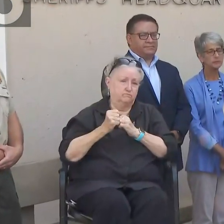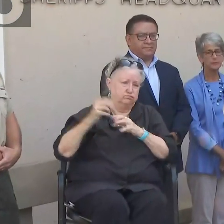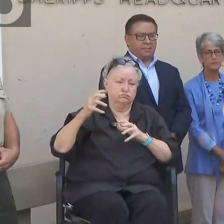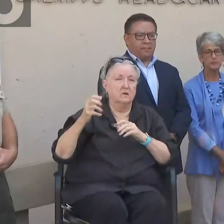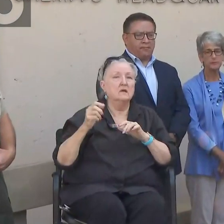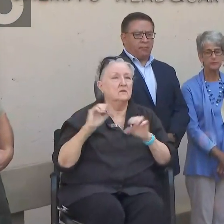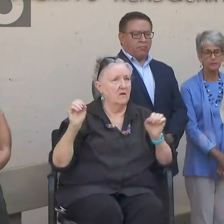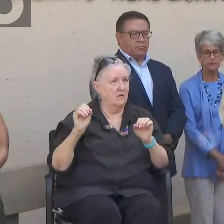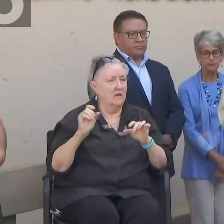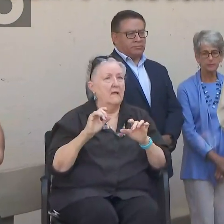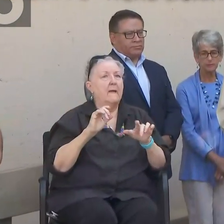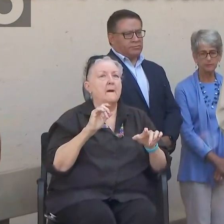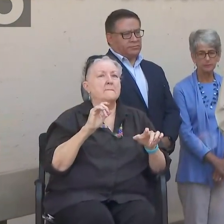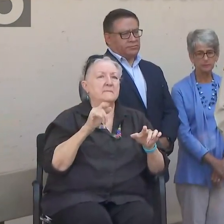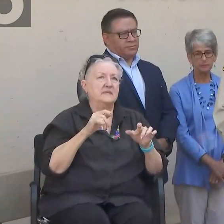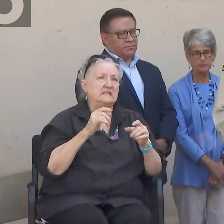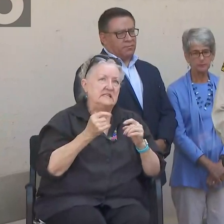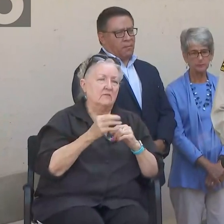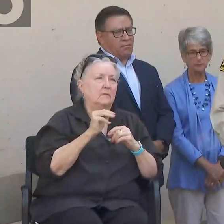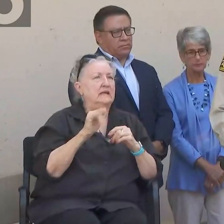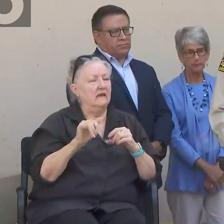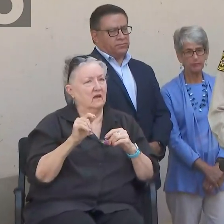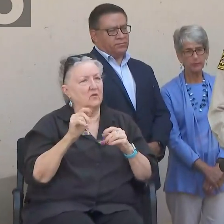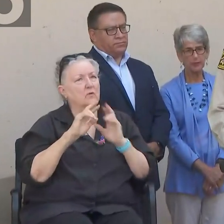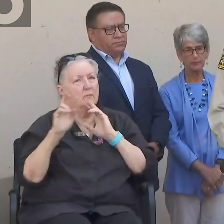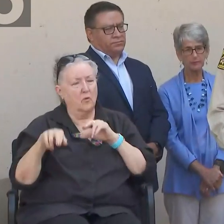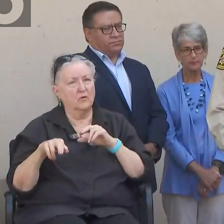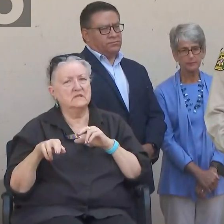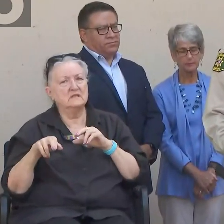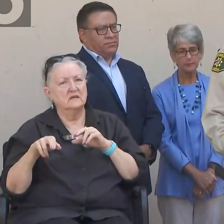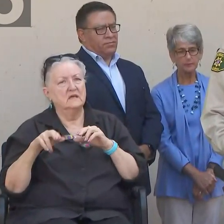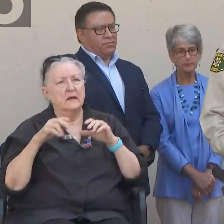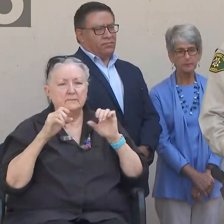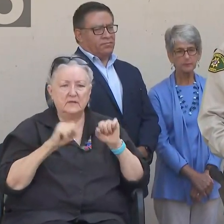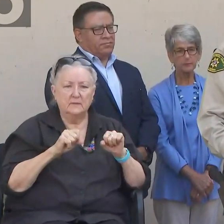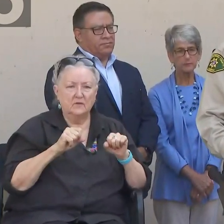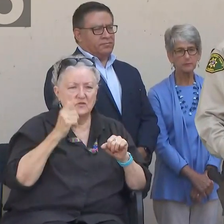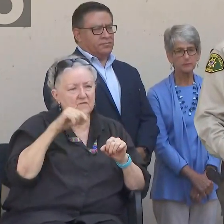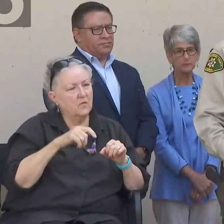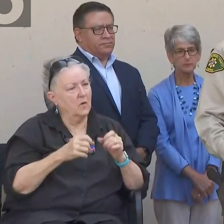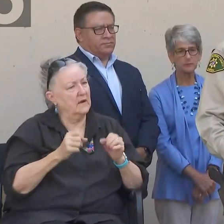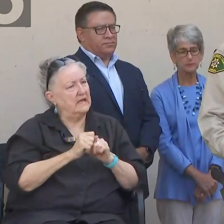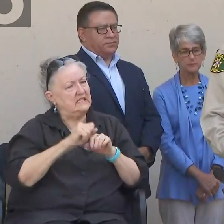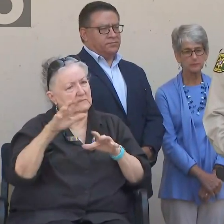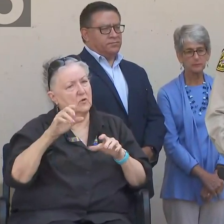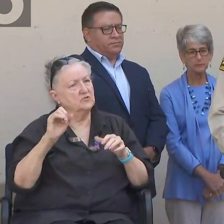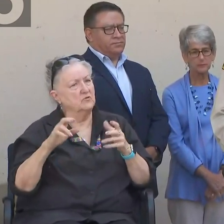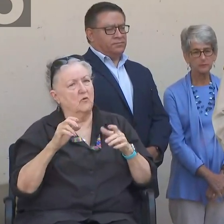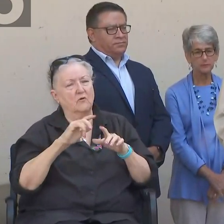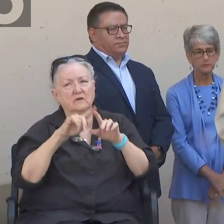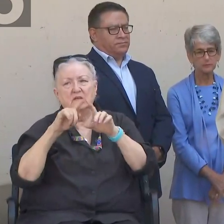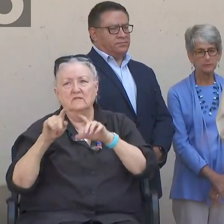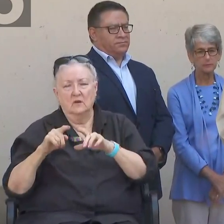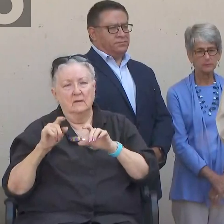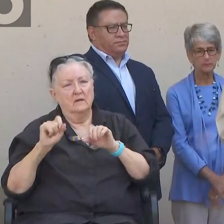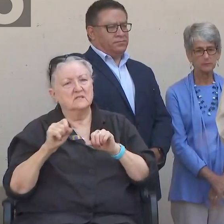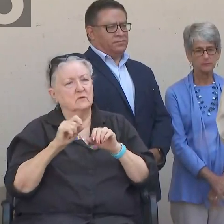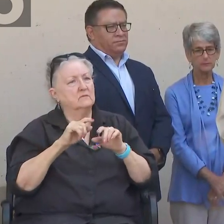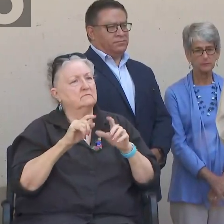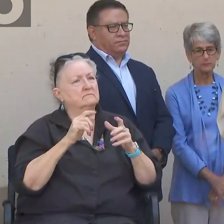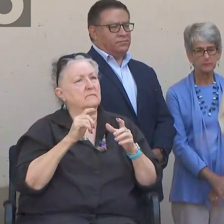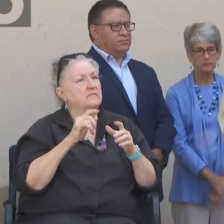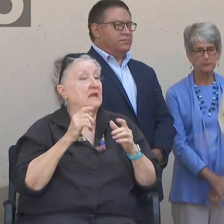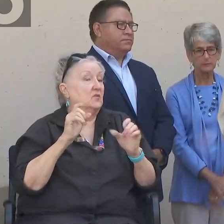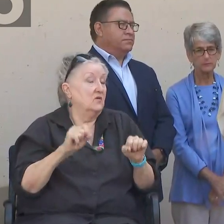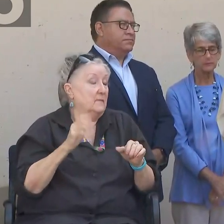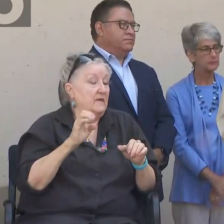been several media reports about potential for an explosion or explosions. That could